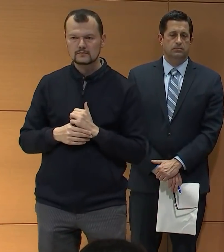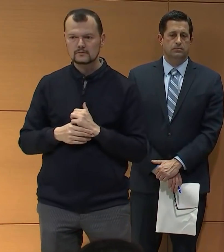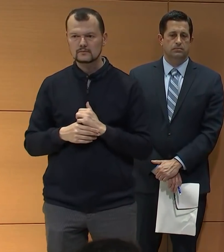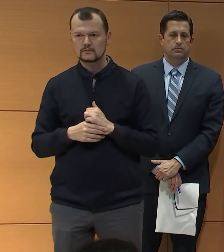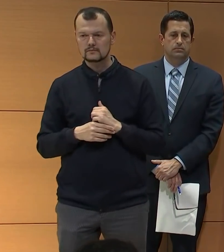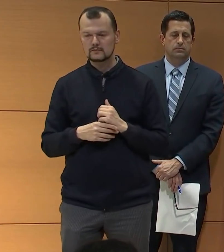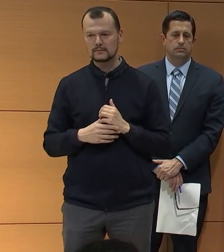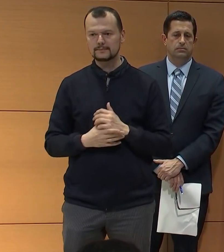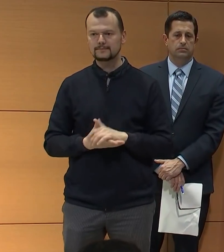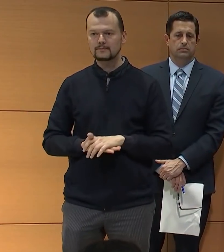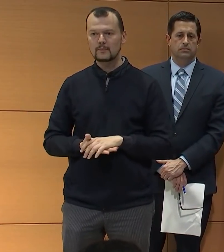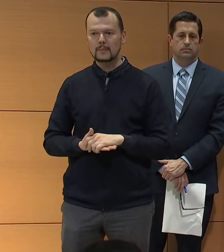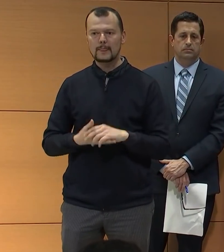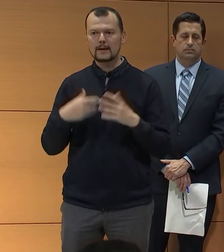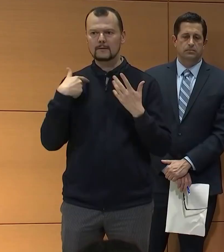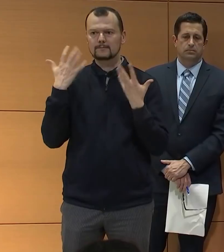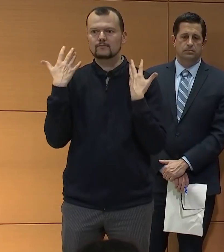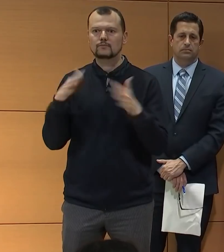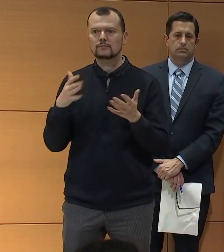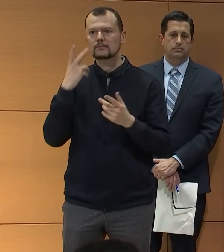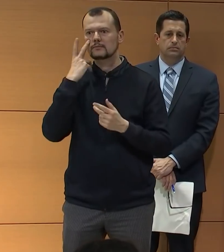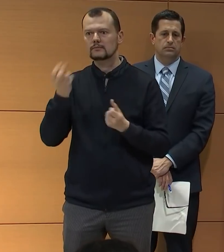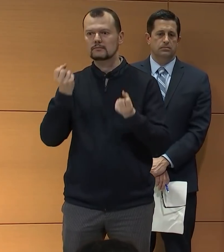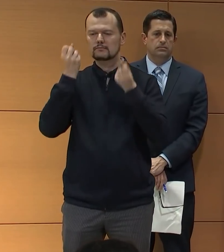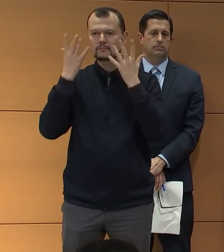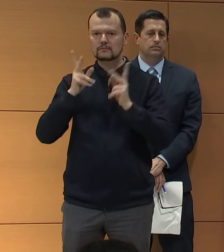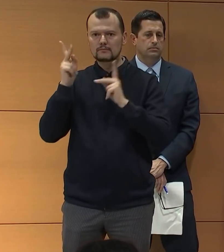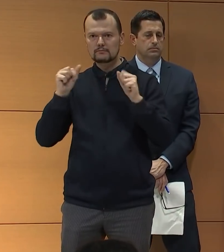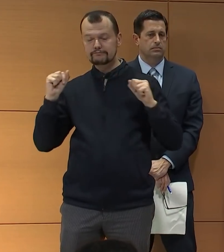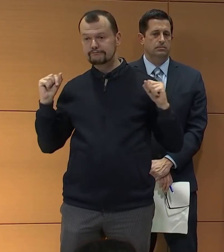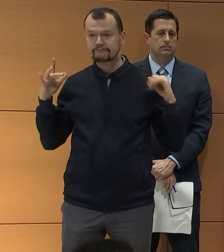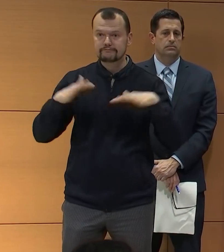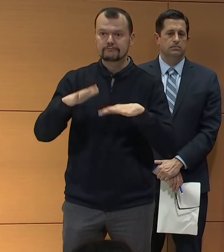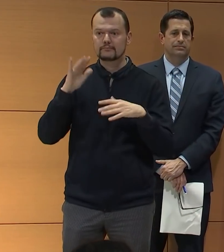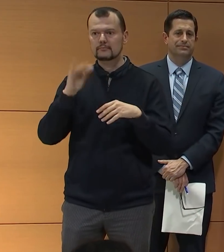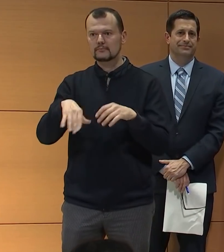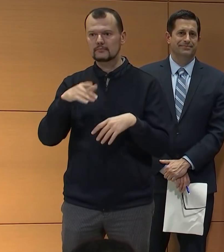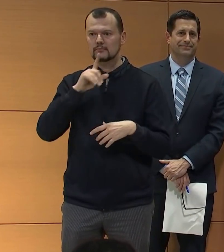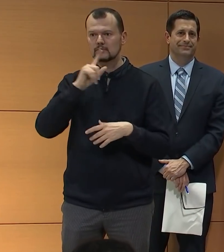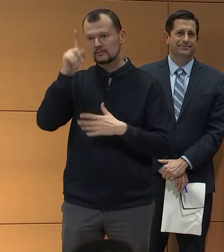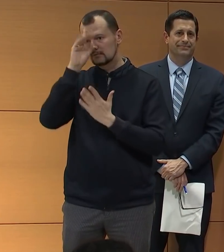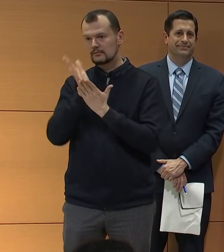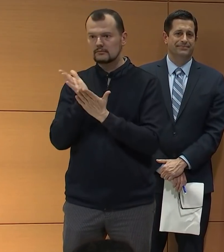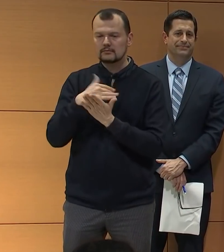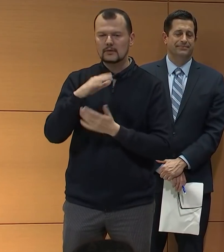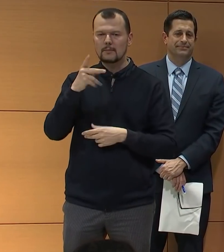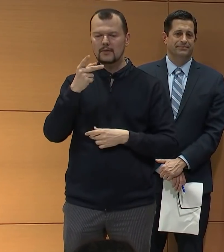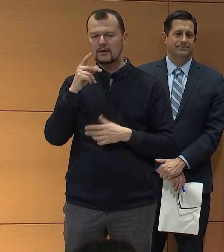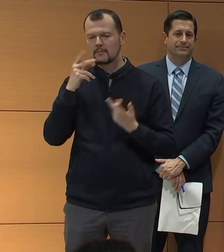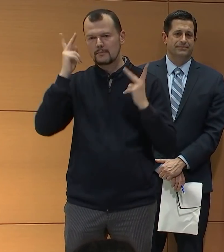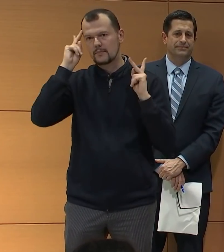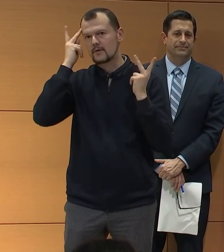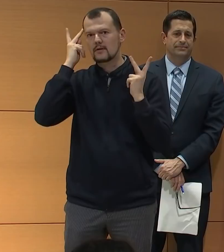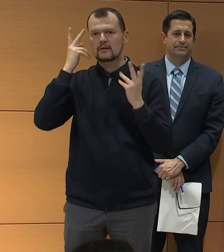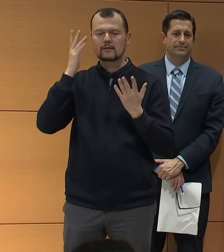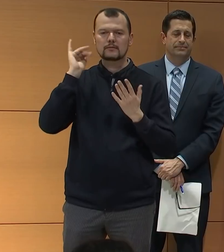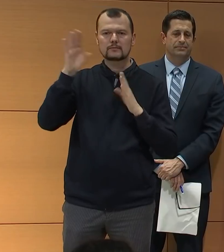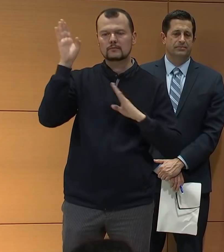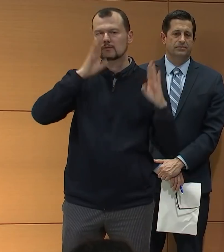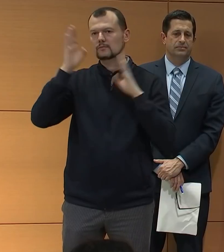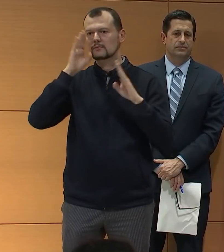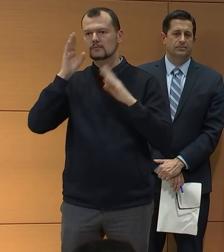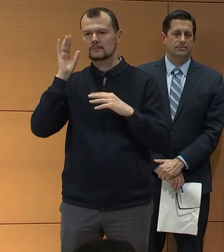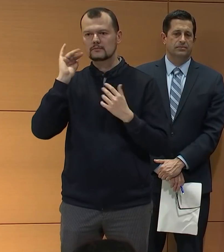like a lot of people coming into the hospital out of like panic or anything. So just to confirm that